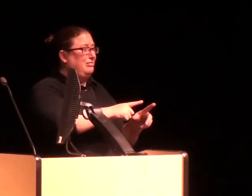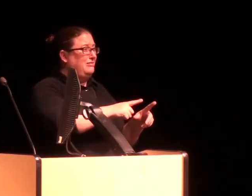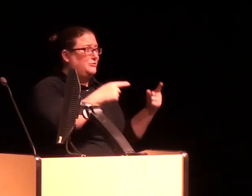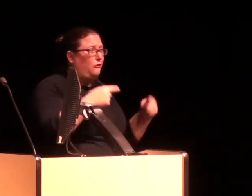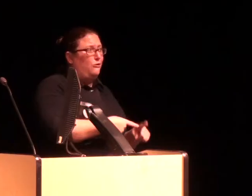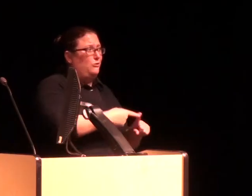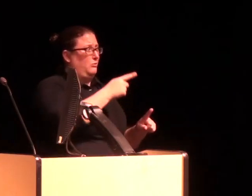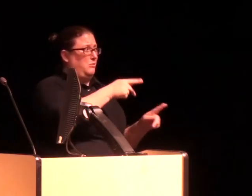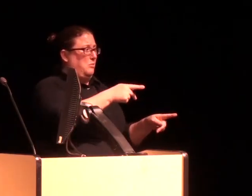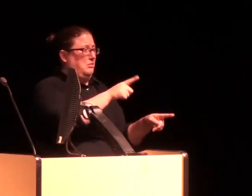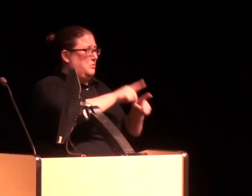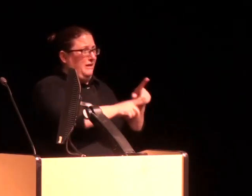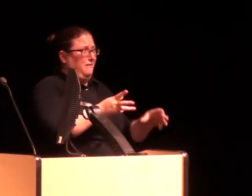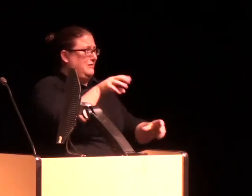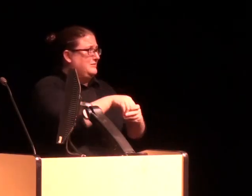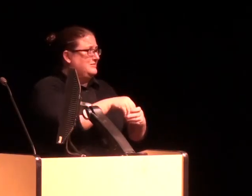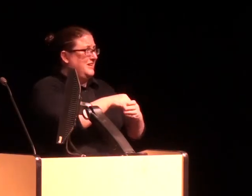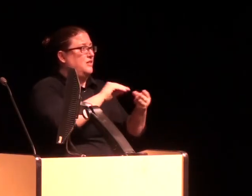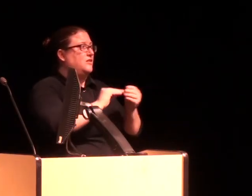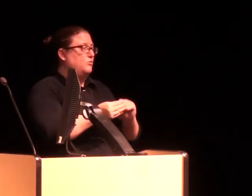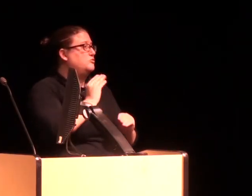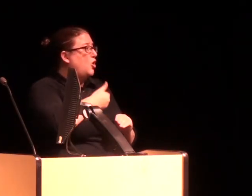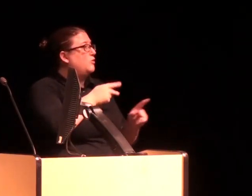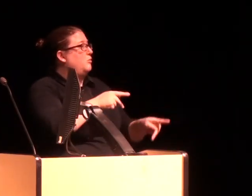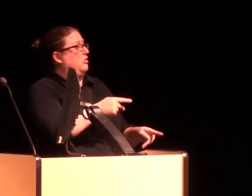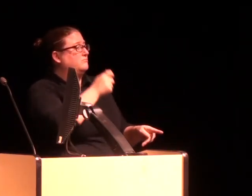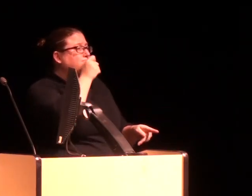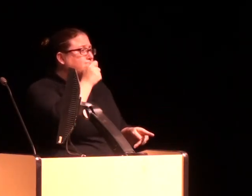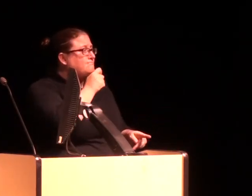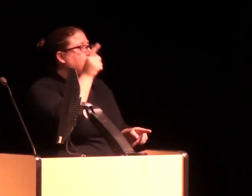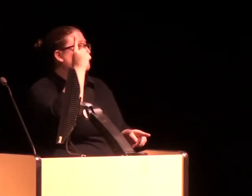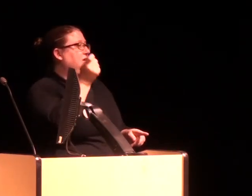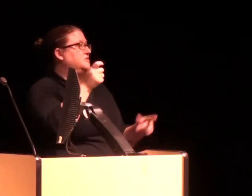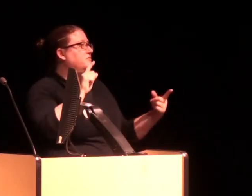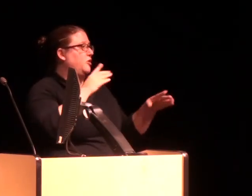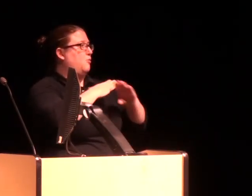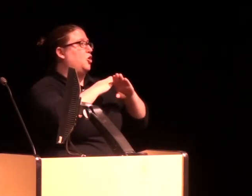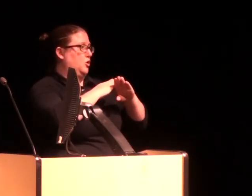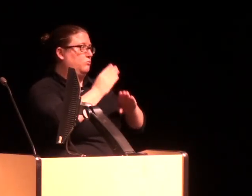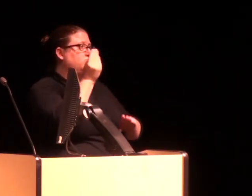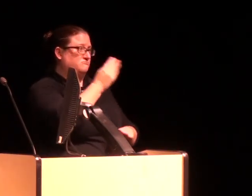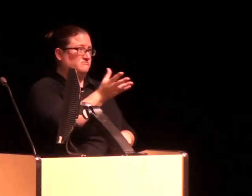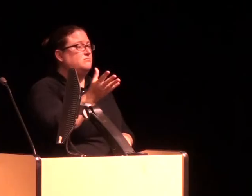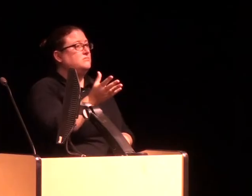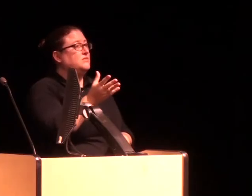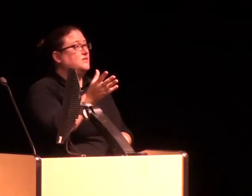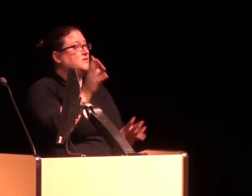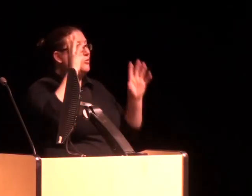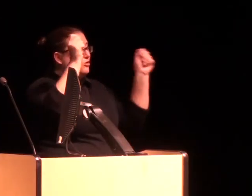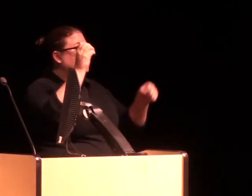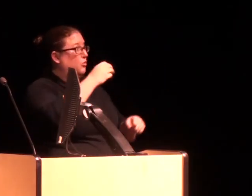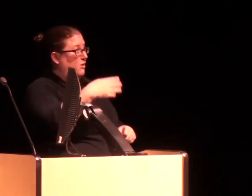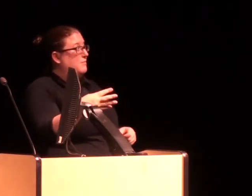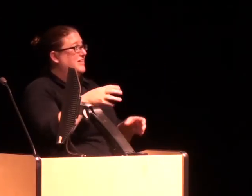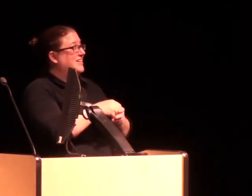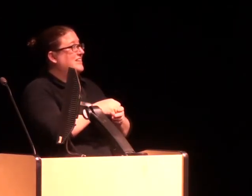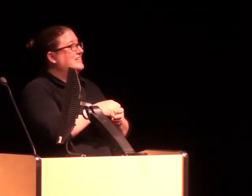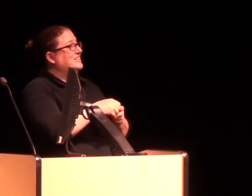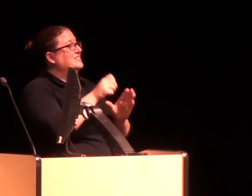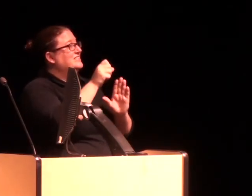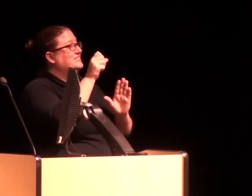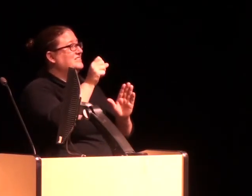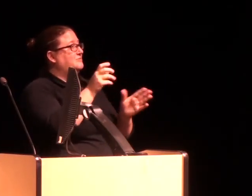number. But our people is suffering because of the pardon. And this is President Obama in the State of the Union this year.